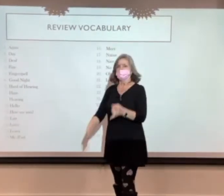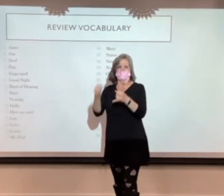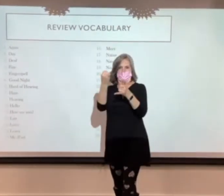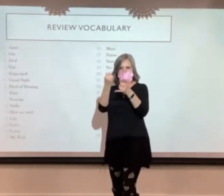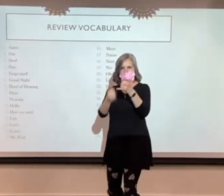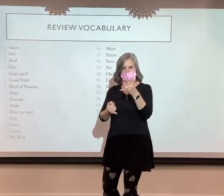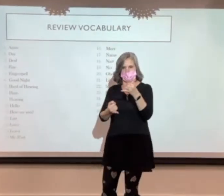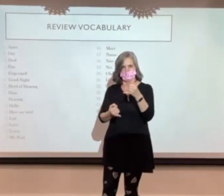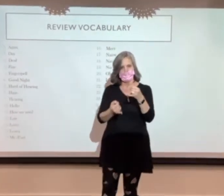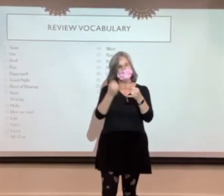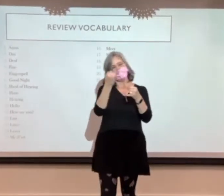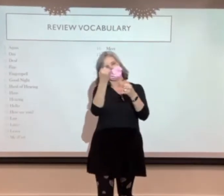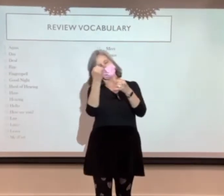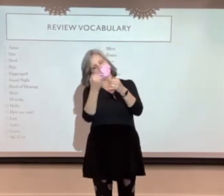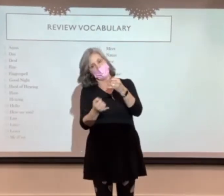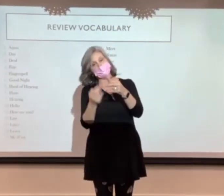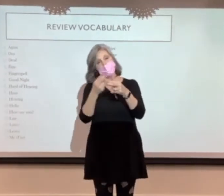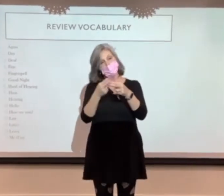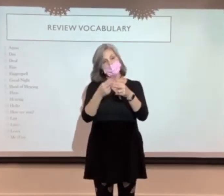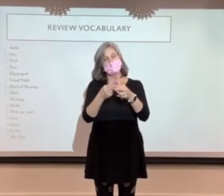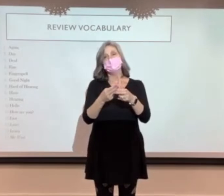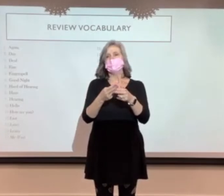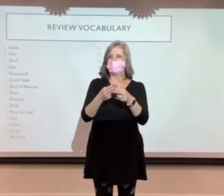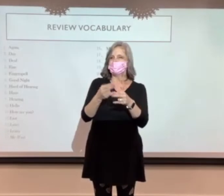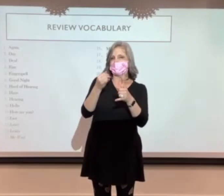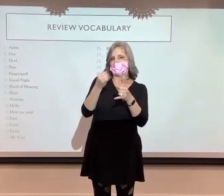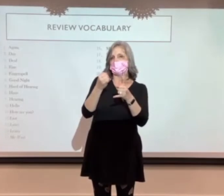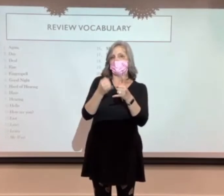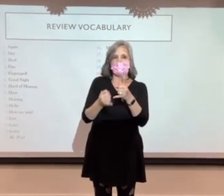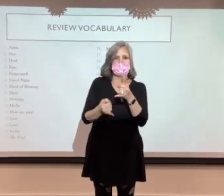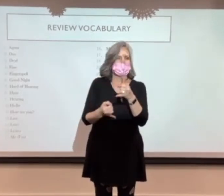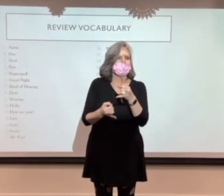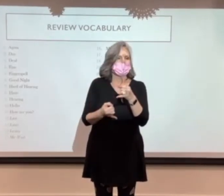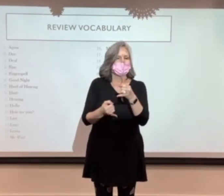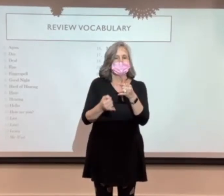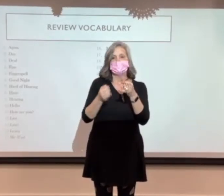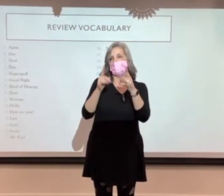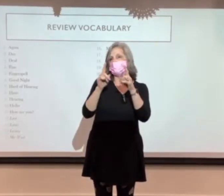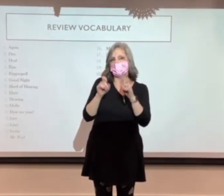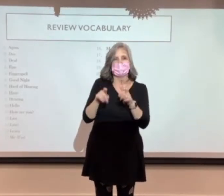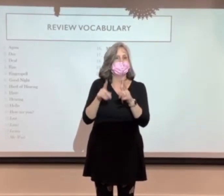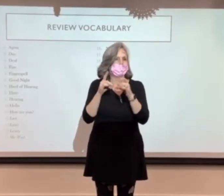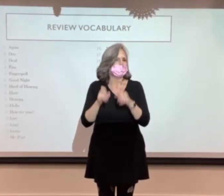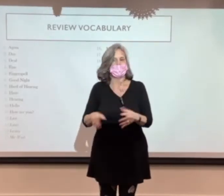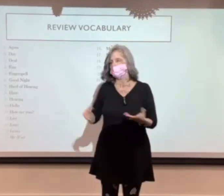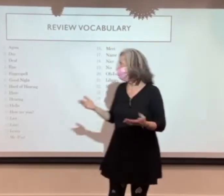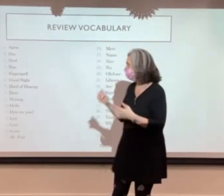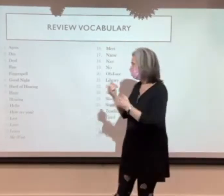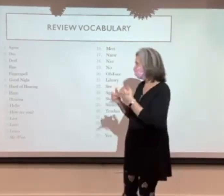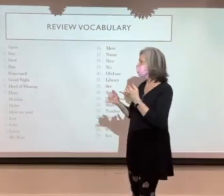for last. Now this guy did for last name. This also means like last test, like a final exam. But you'll